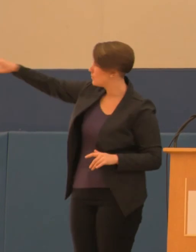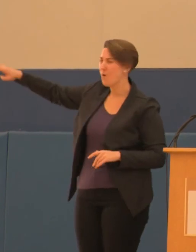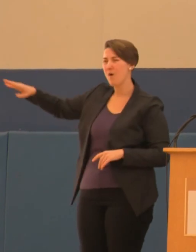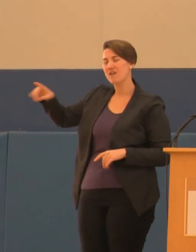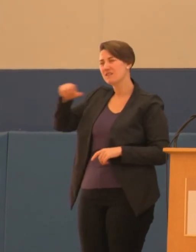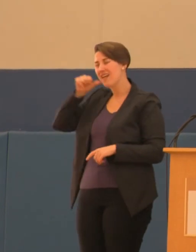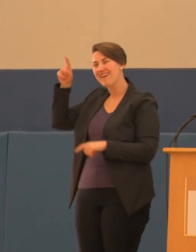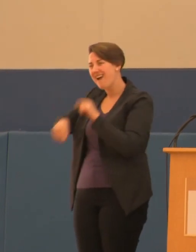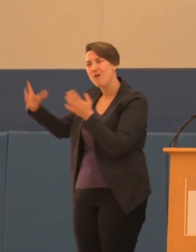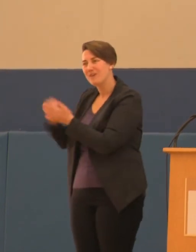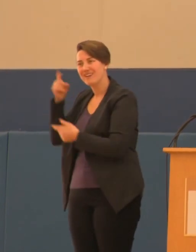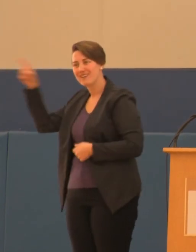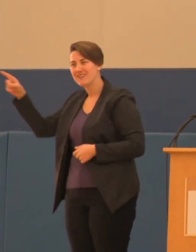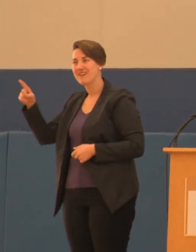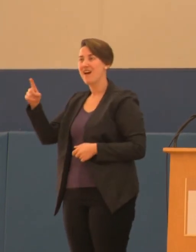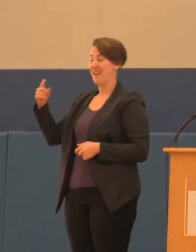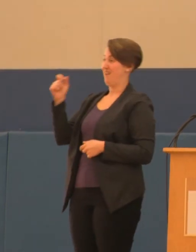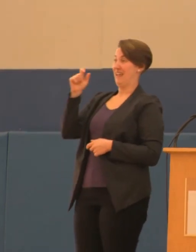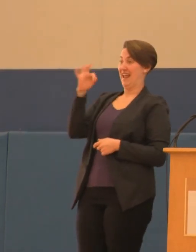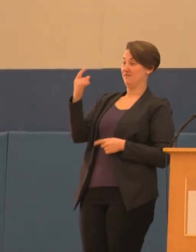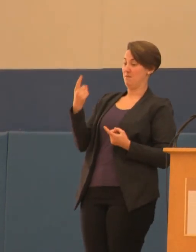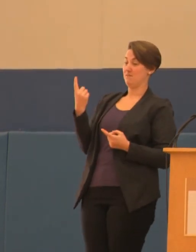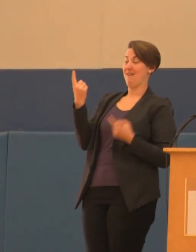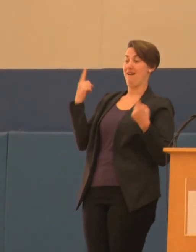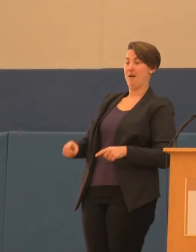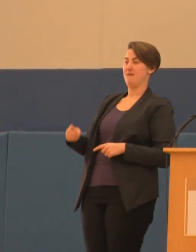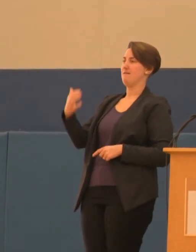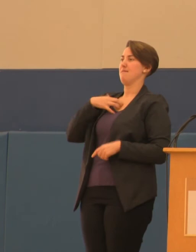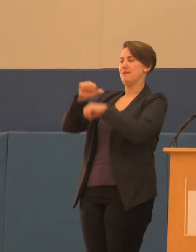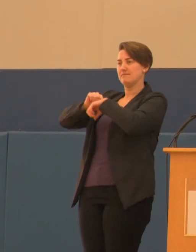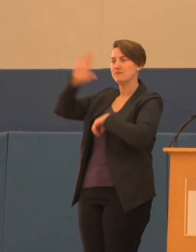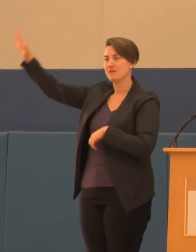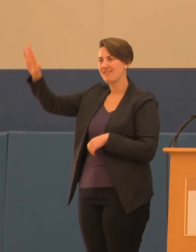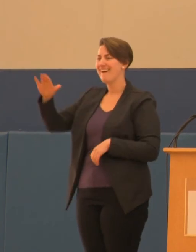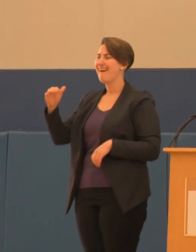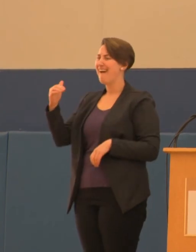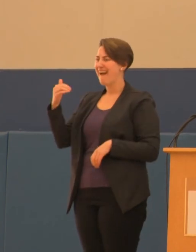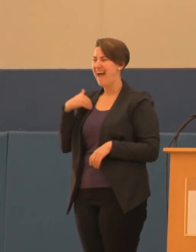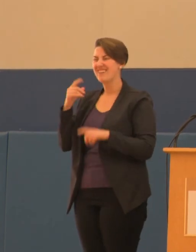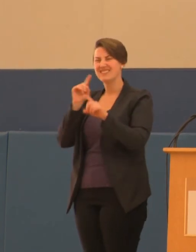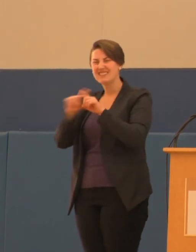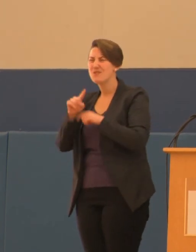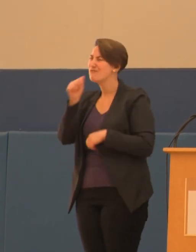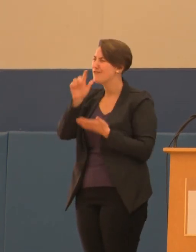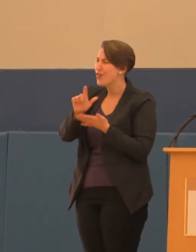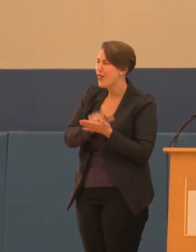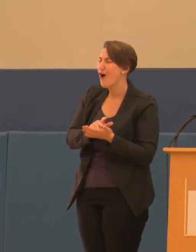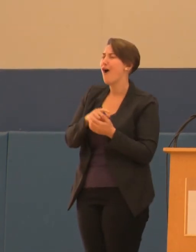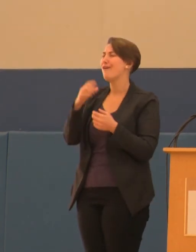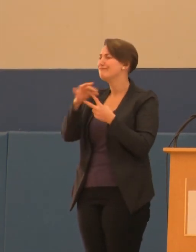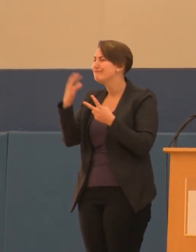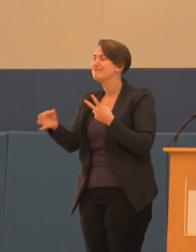person win. Go forward and find somewhere to put your complaint. There are public agencies again, there are private law firms.